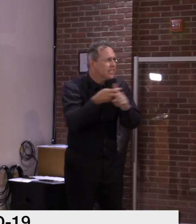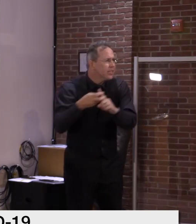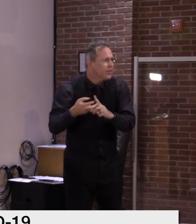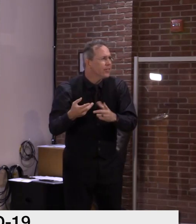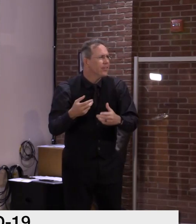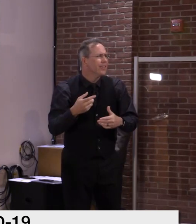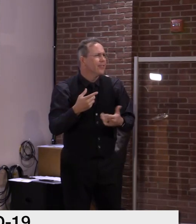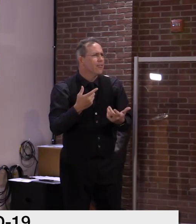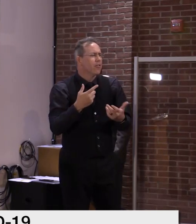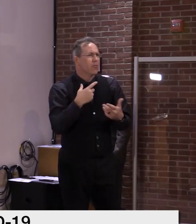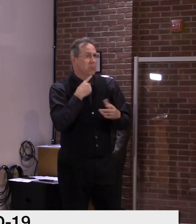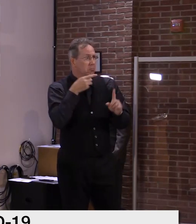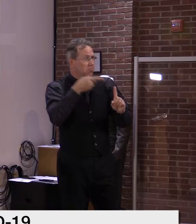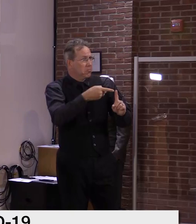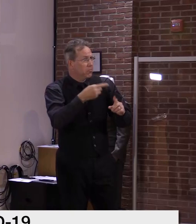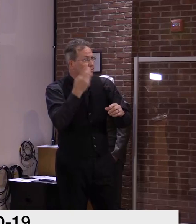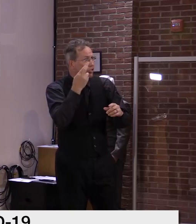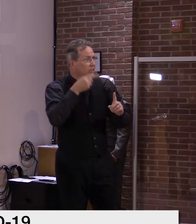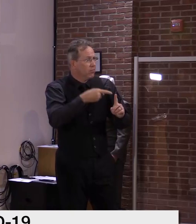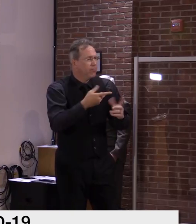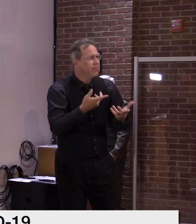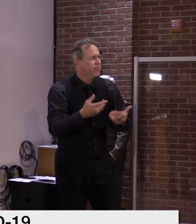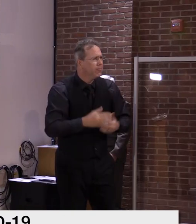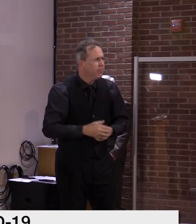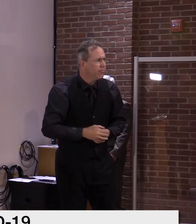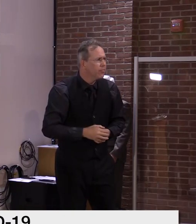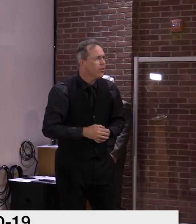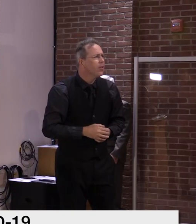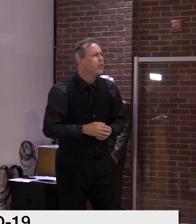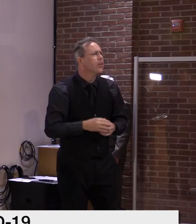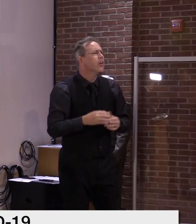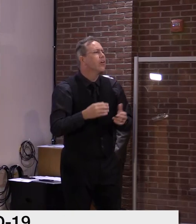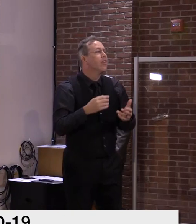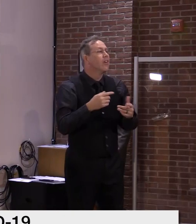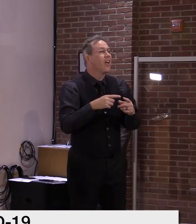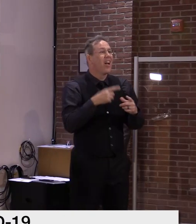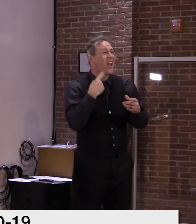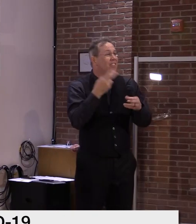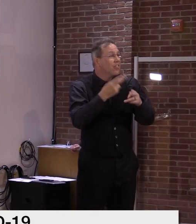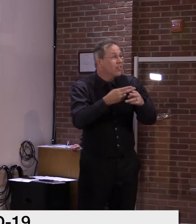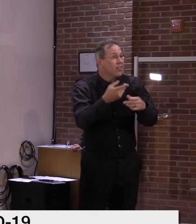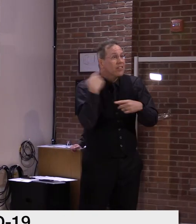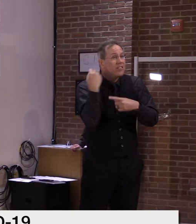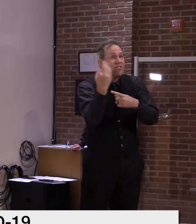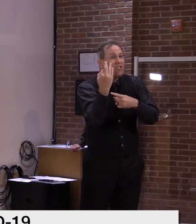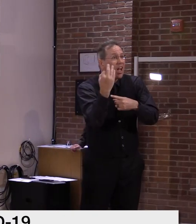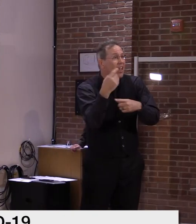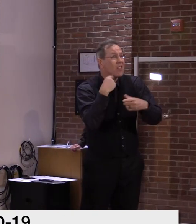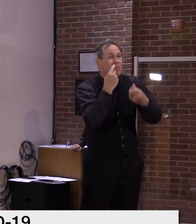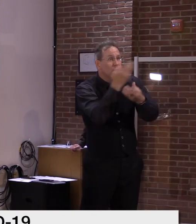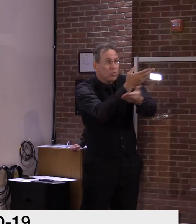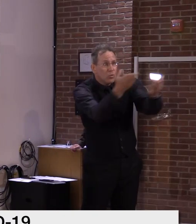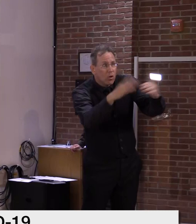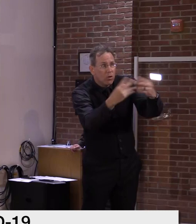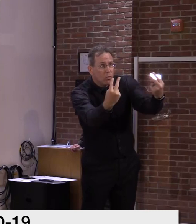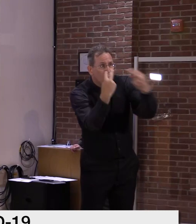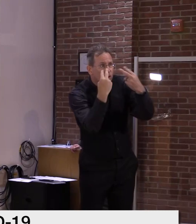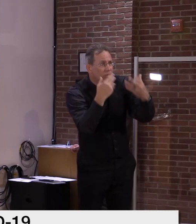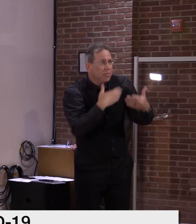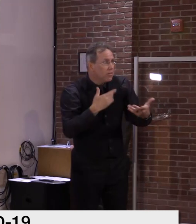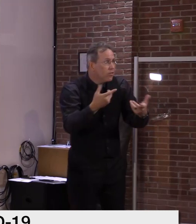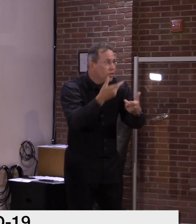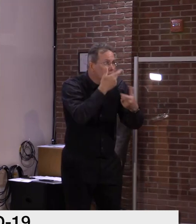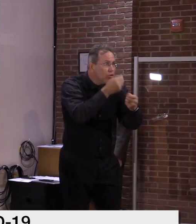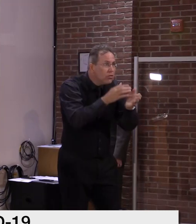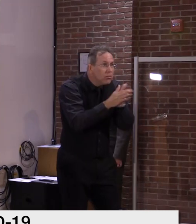I'll reiterate what I said on Friday. If there's anyone out there listening who is looking for a career change and looking to